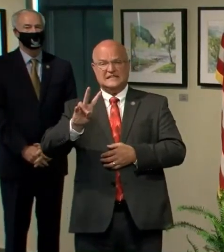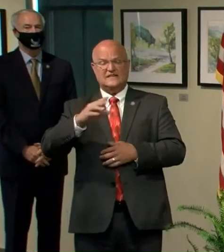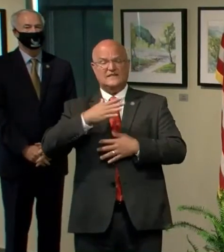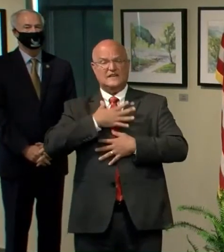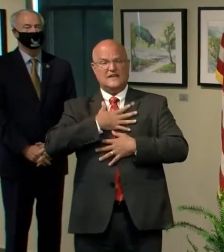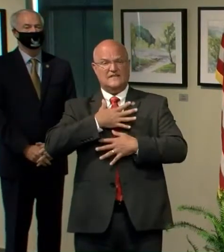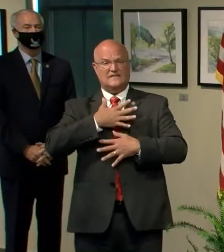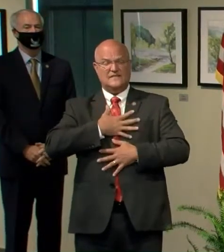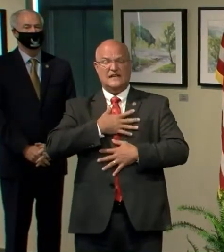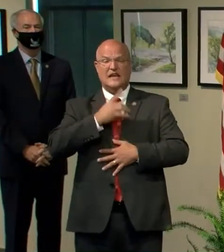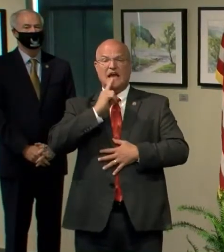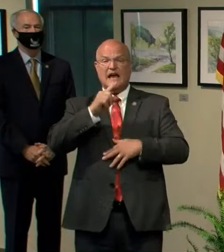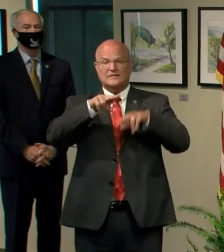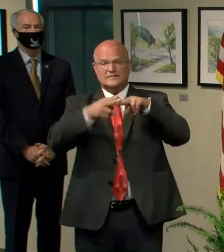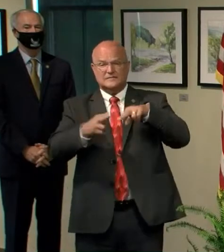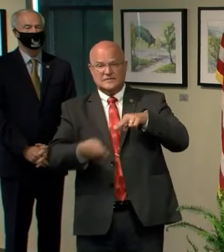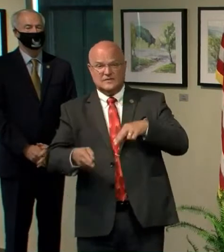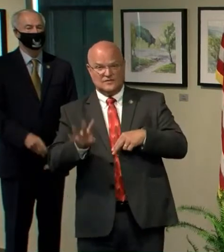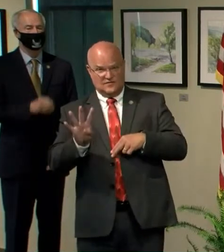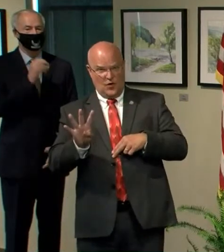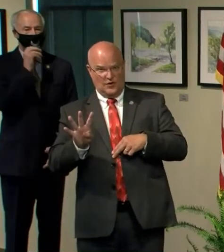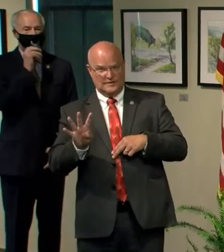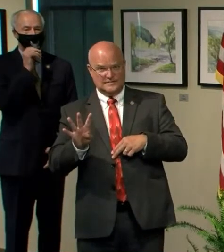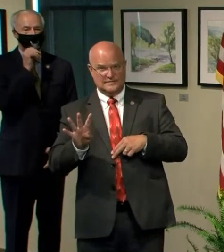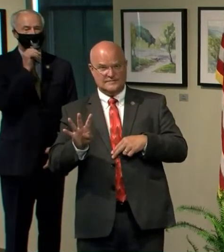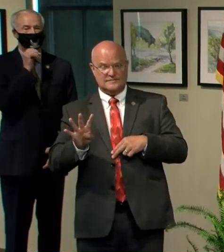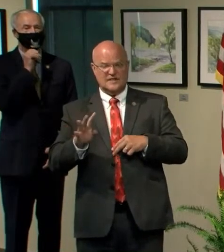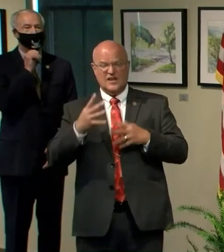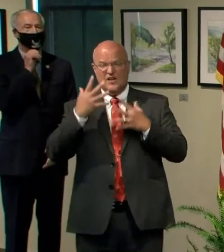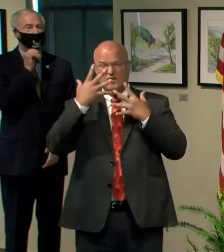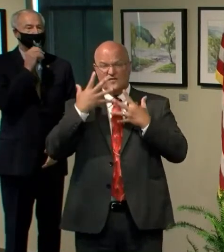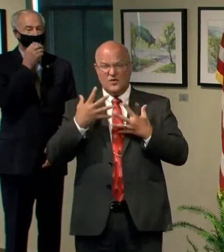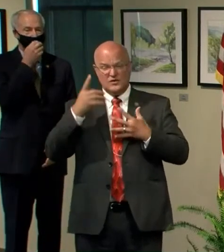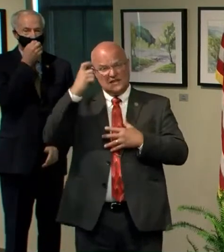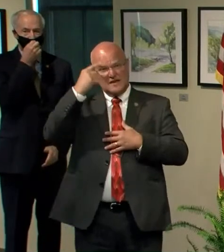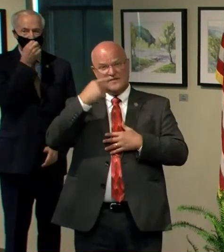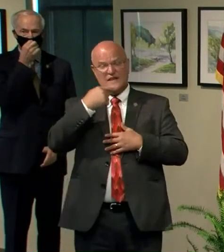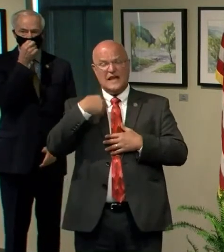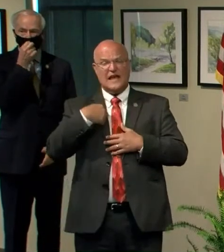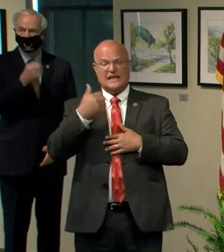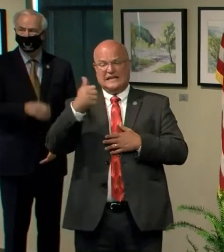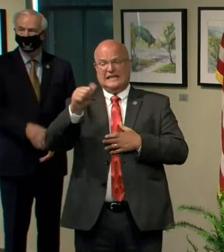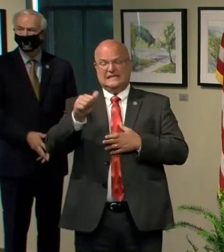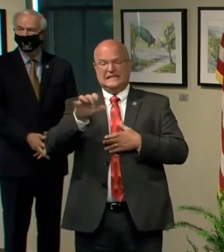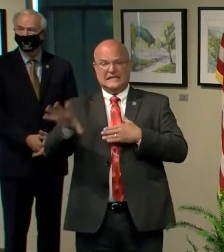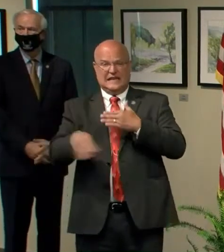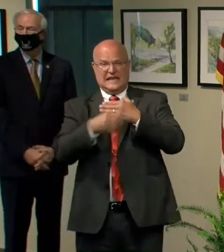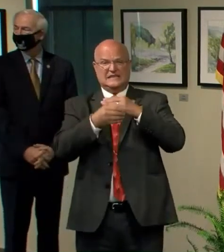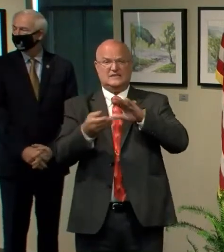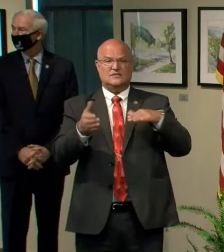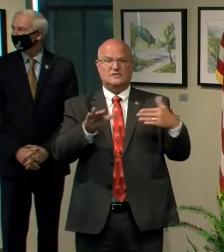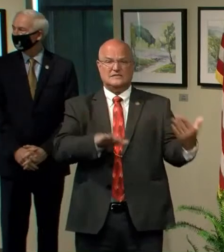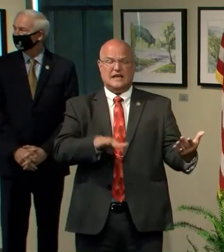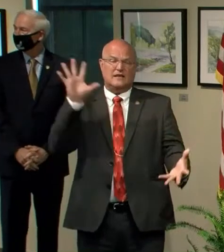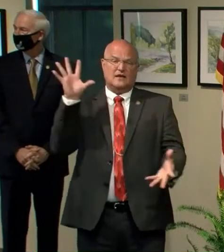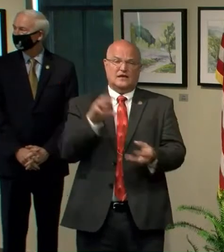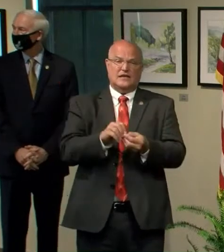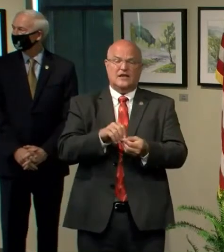ventilator. That's an actual decrease of 4 from yesterday. Unfortunately, as the governor mentioned, we've had 10 additional deaths, so we're